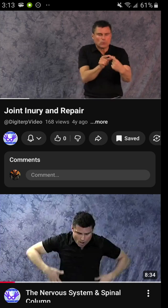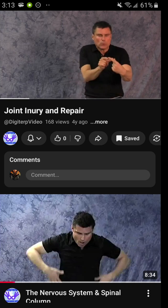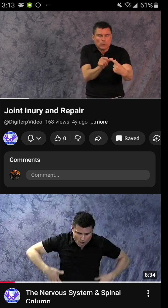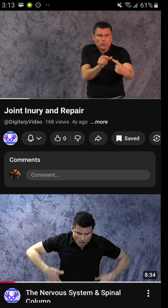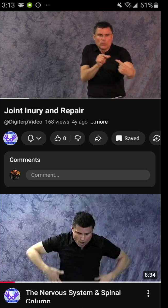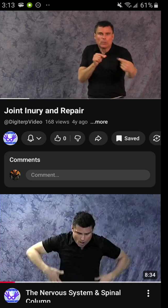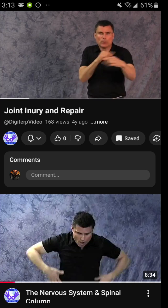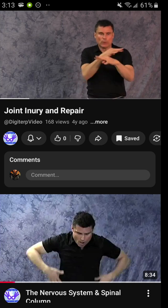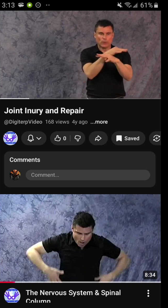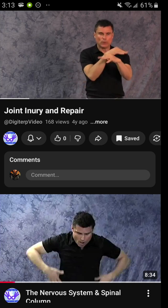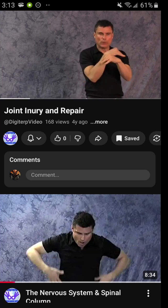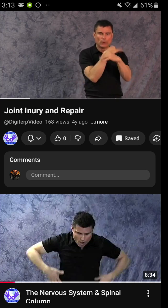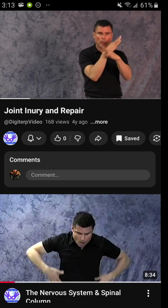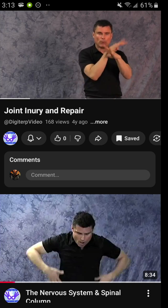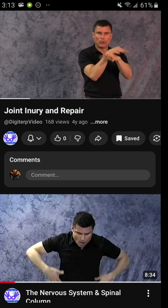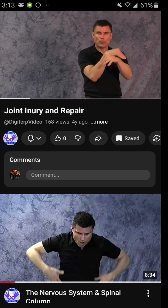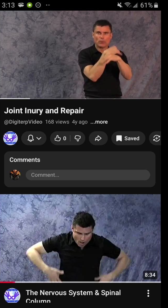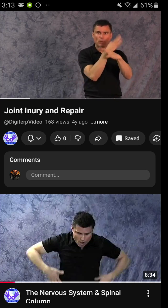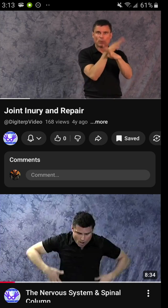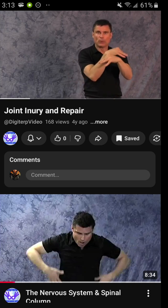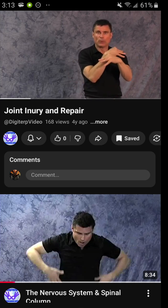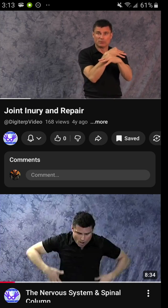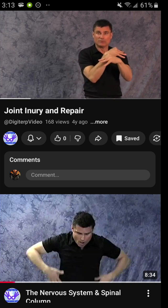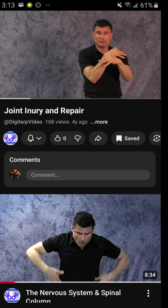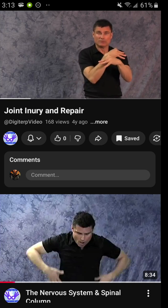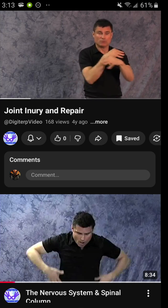see,